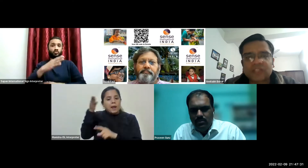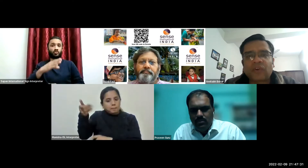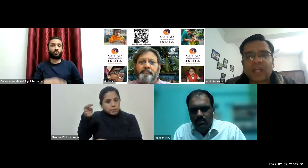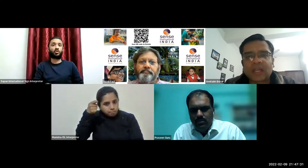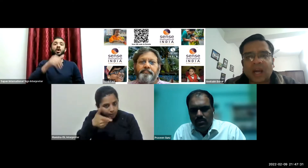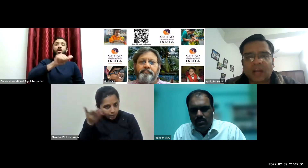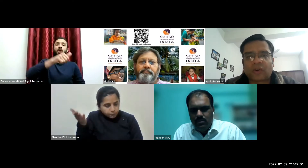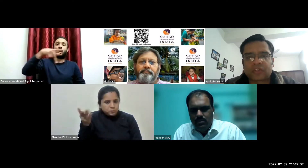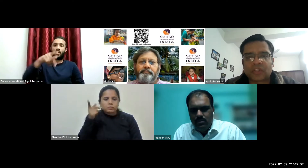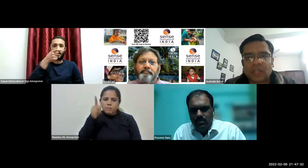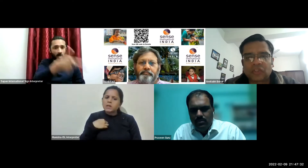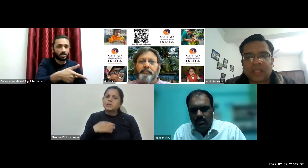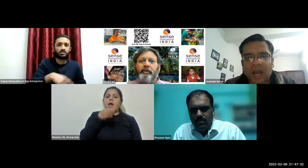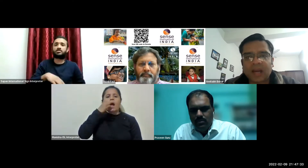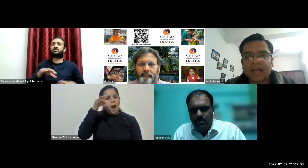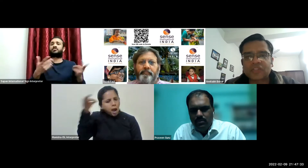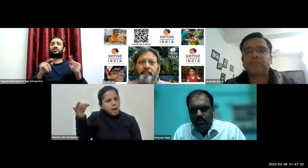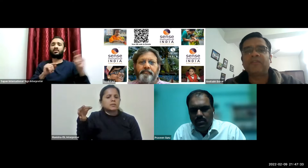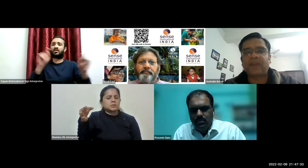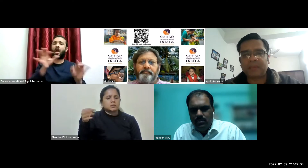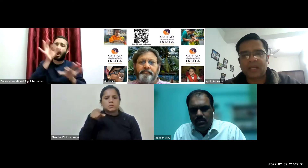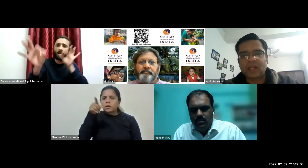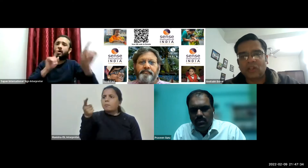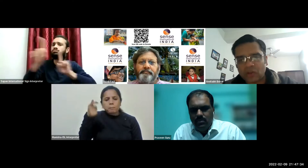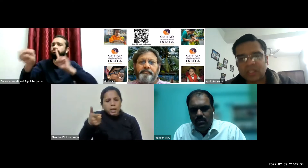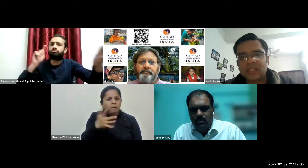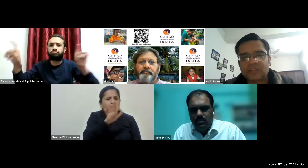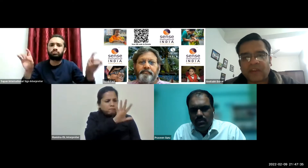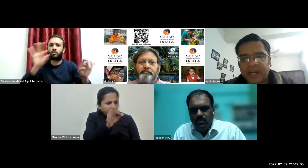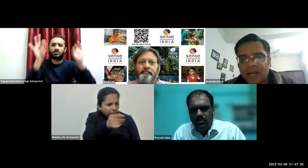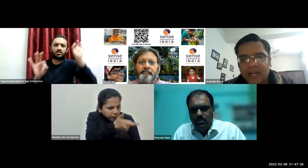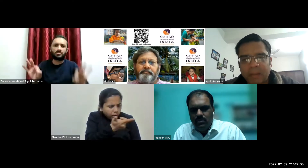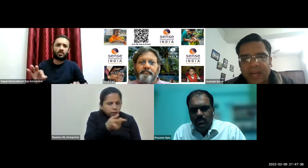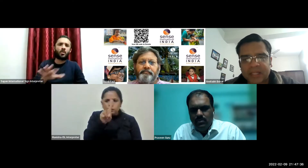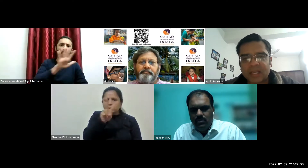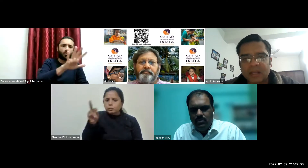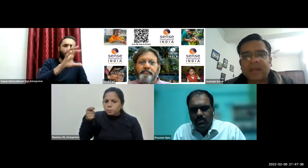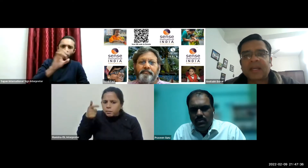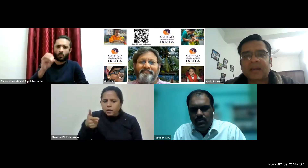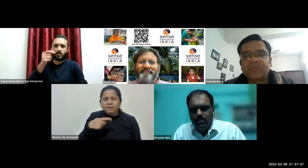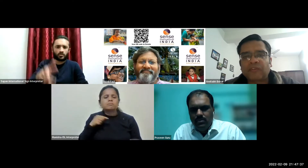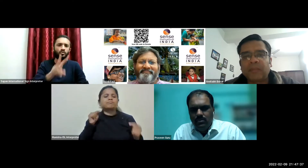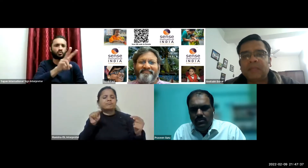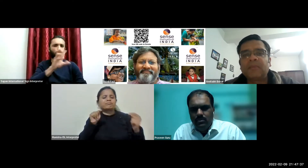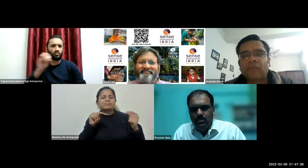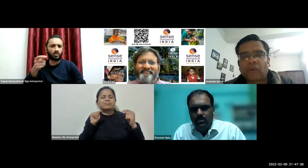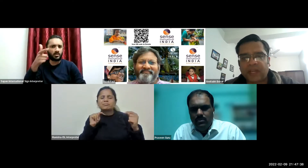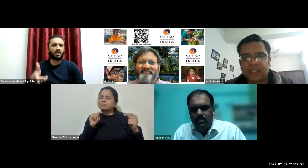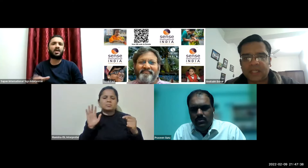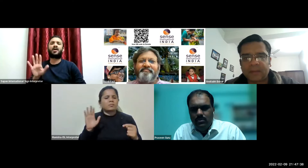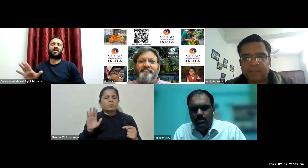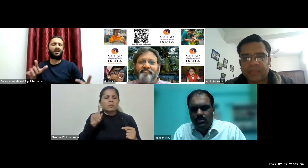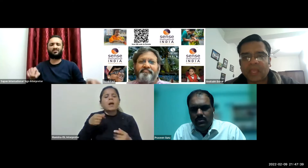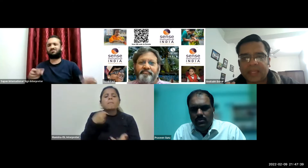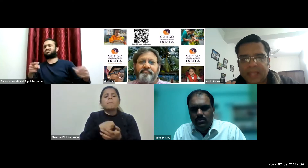let's ask for it across. So I think our ask should be framed not in this federal debates, but in terms of minimum floor